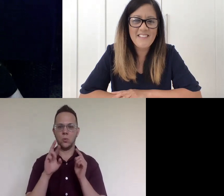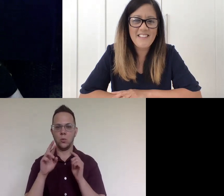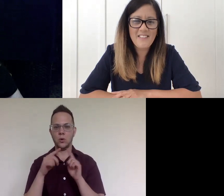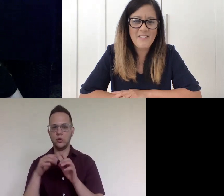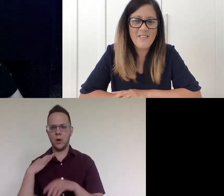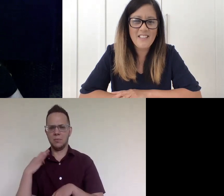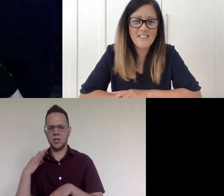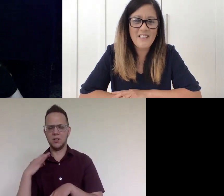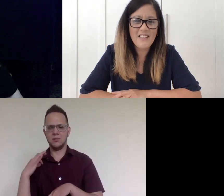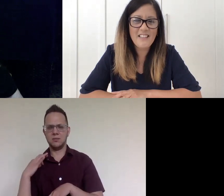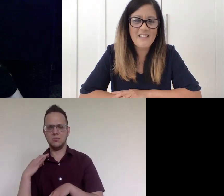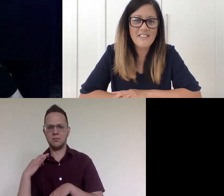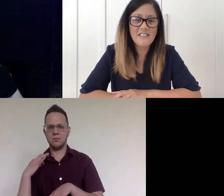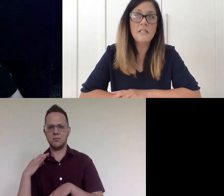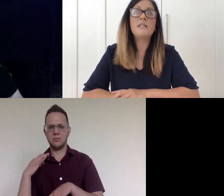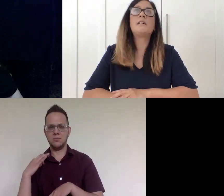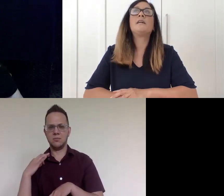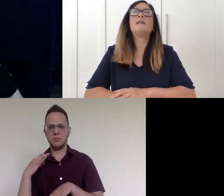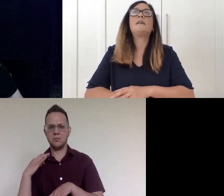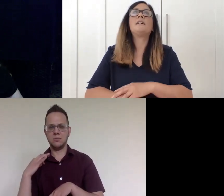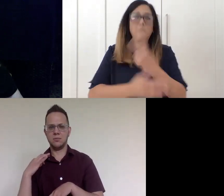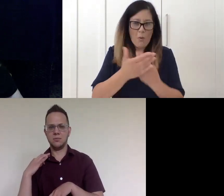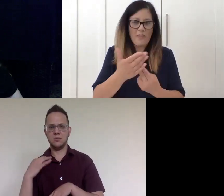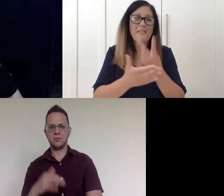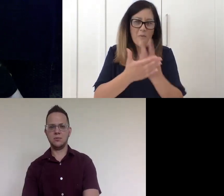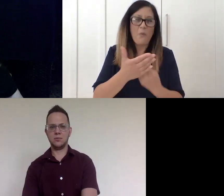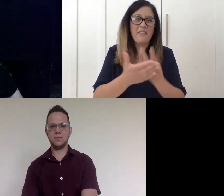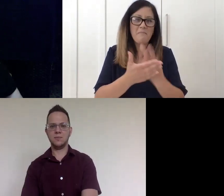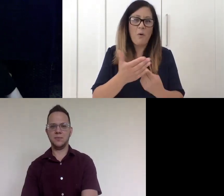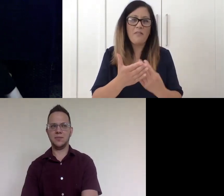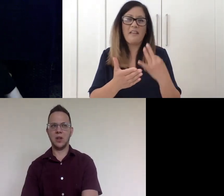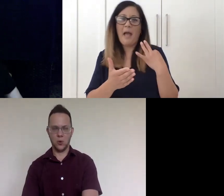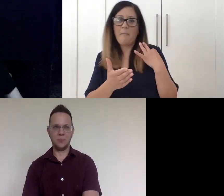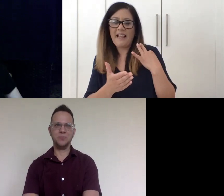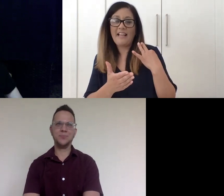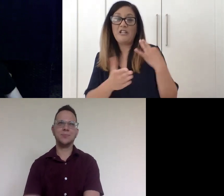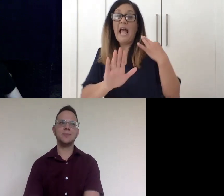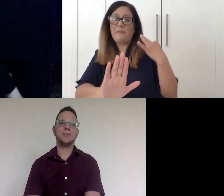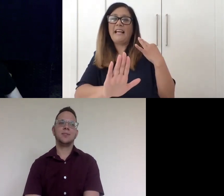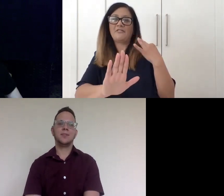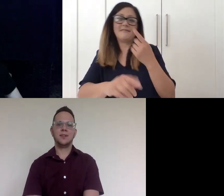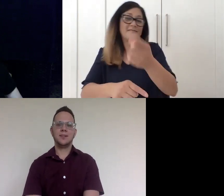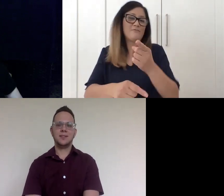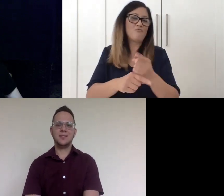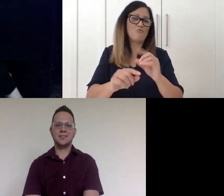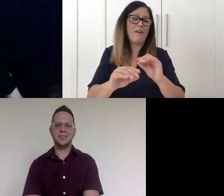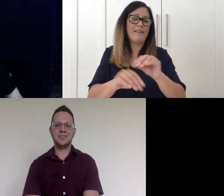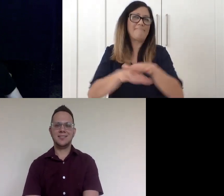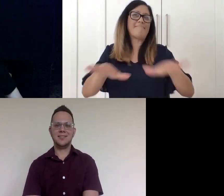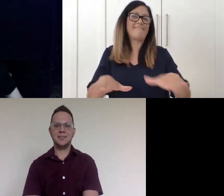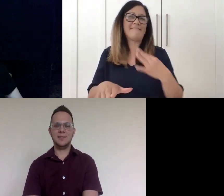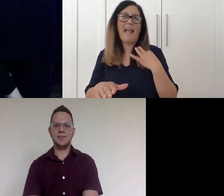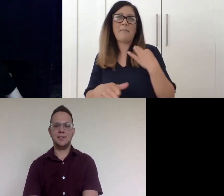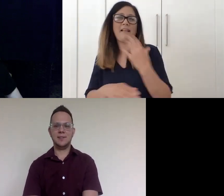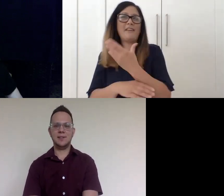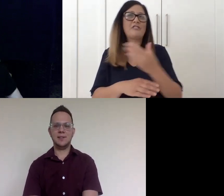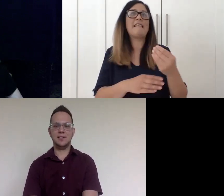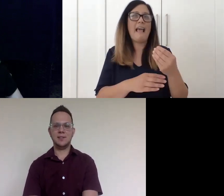Just to clarify, Christine, do you mean the schools or the applicants? Well, actually both, the applicants and the